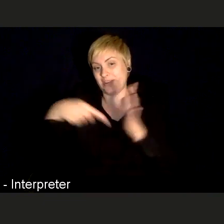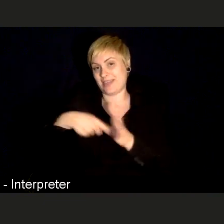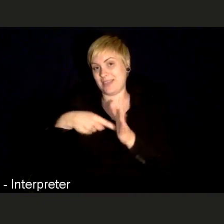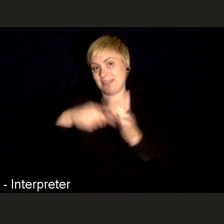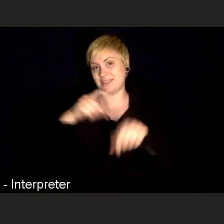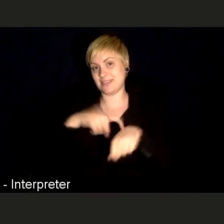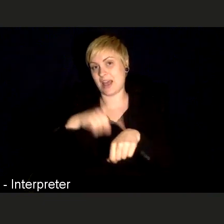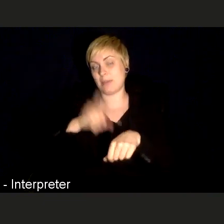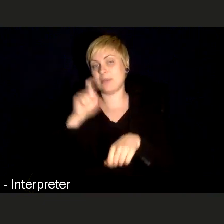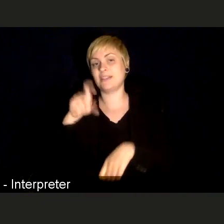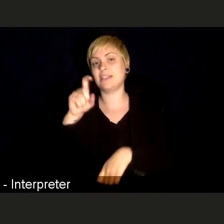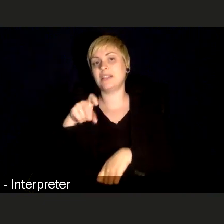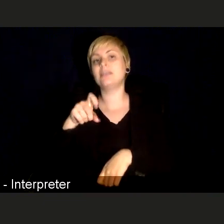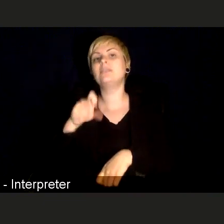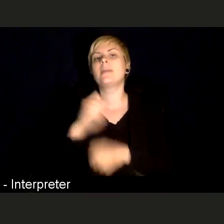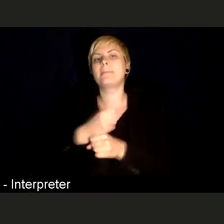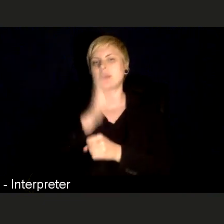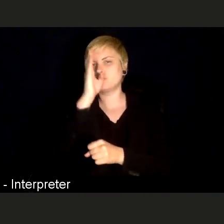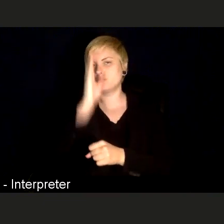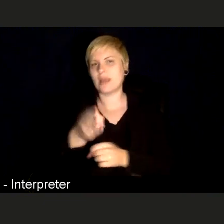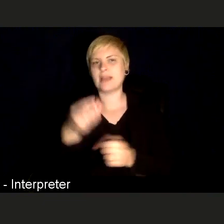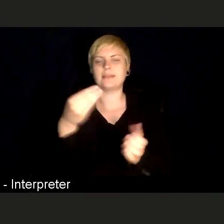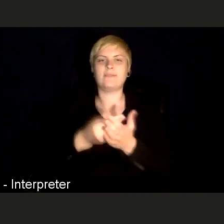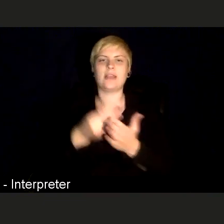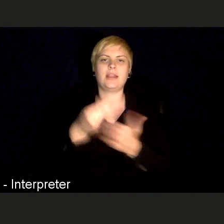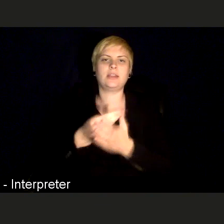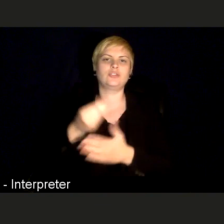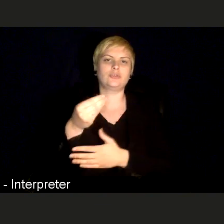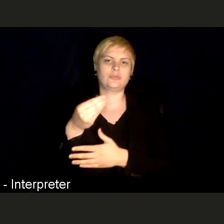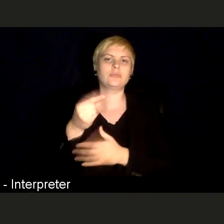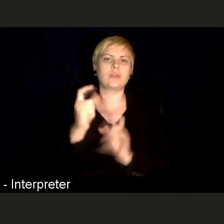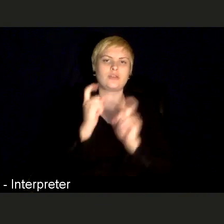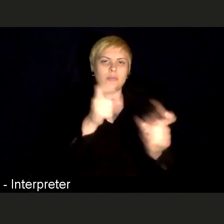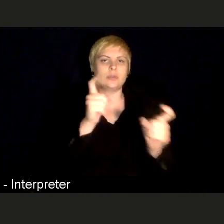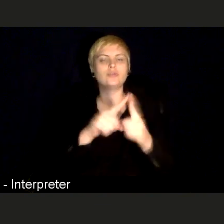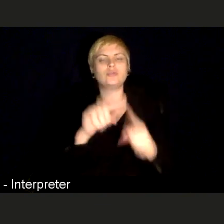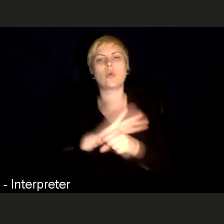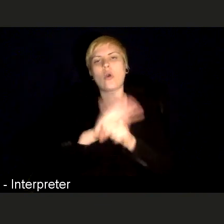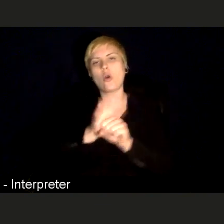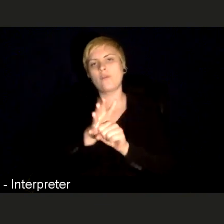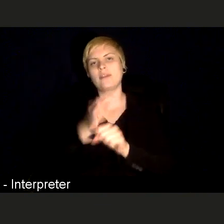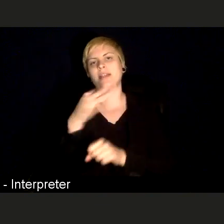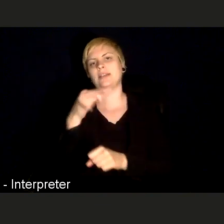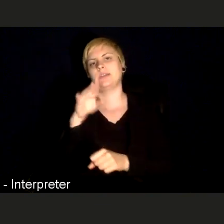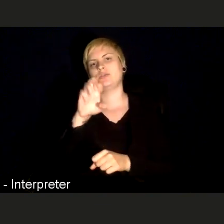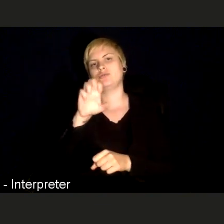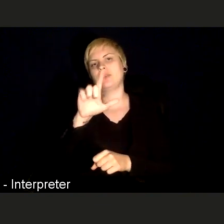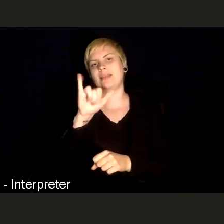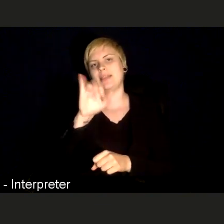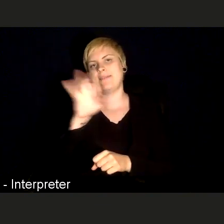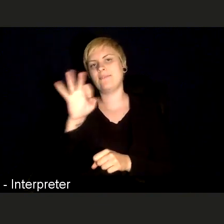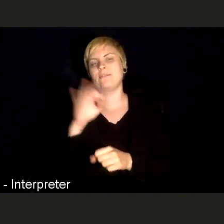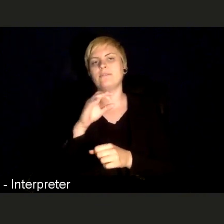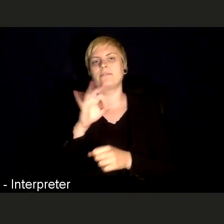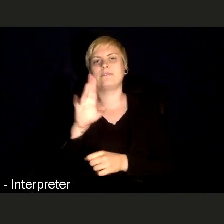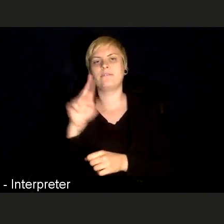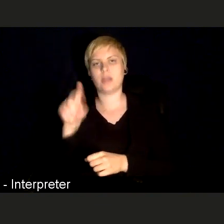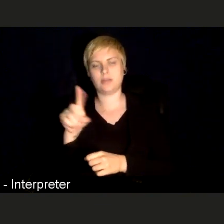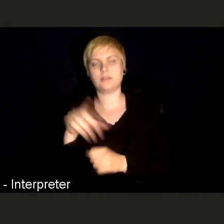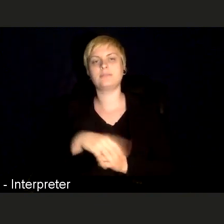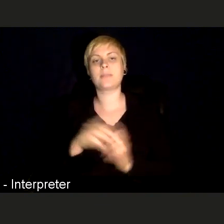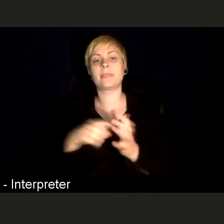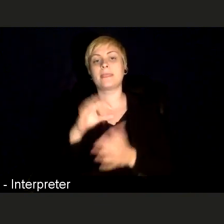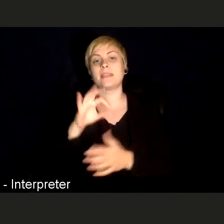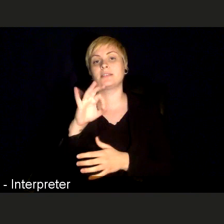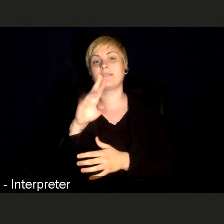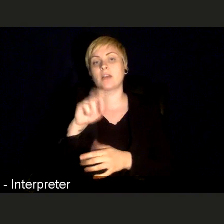make a direct financial contribution to the COVID-19 Relief Fund. This fund has been set up to help